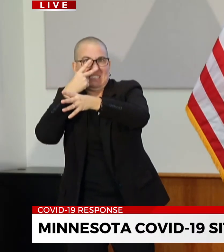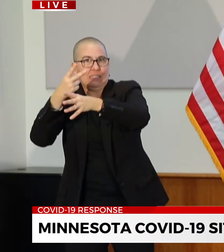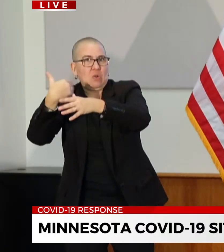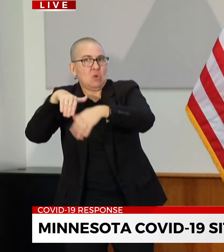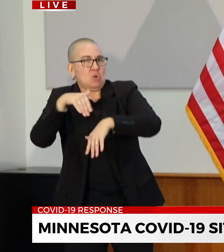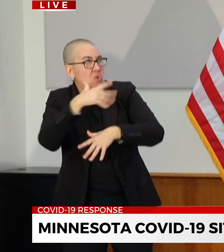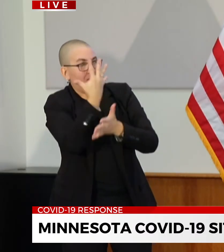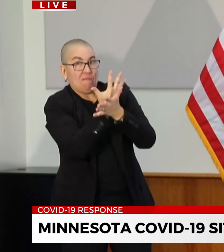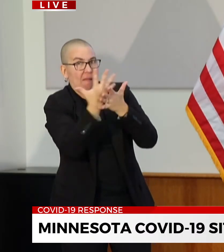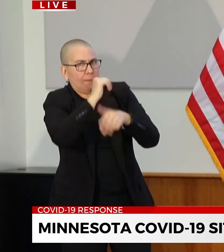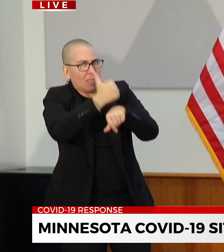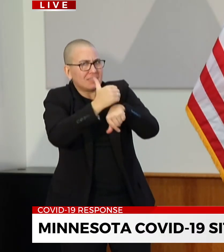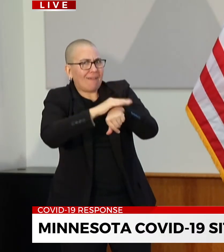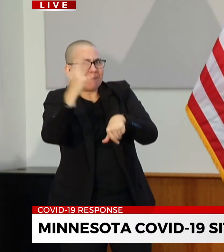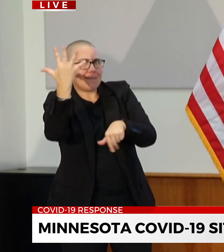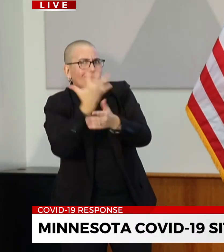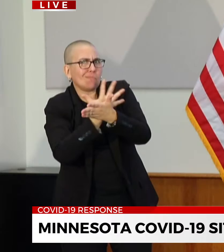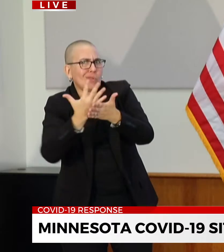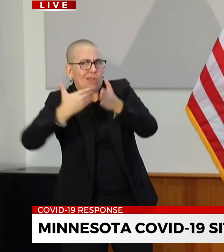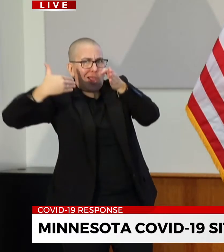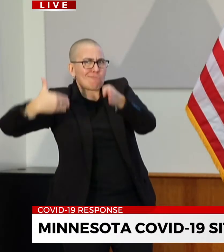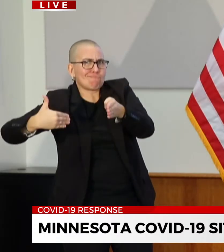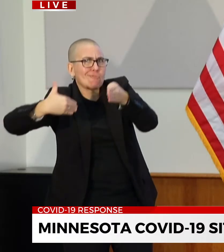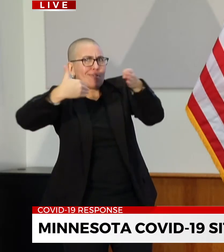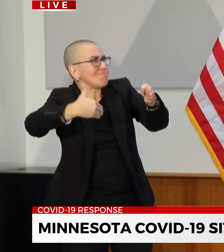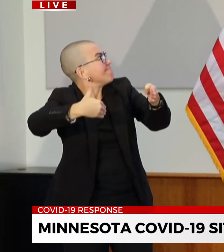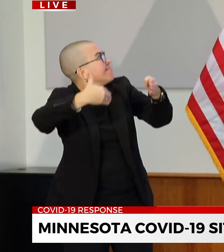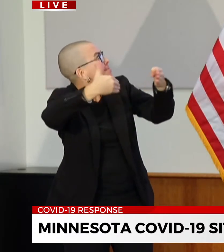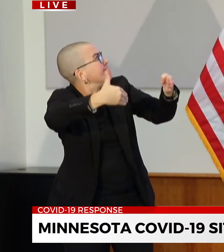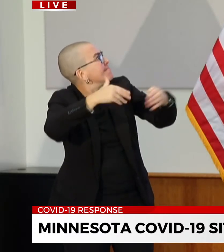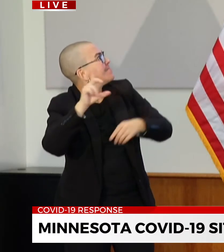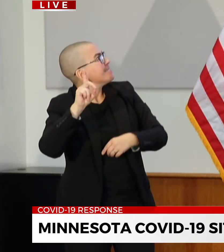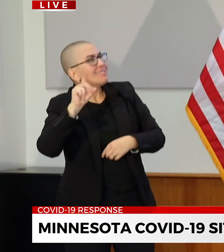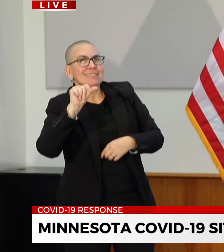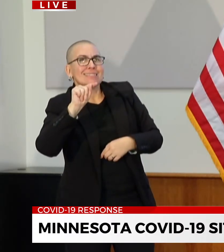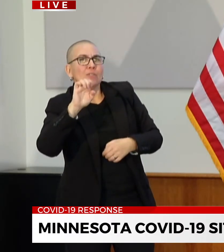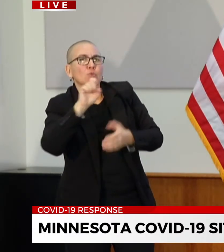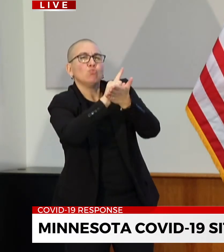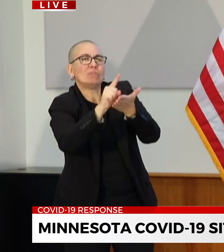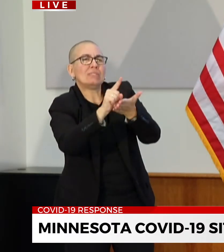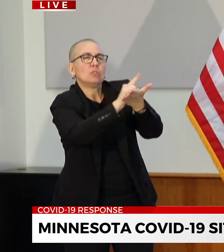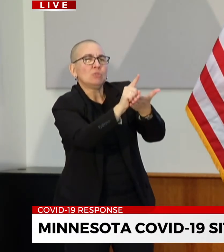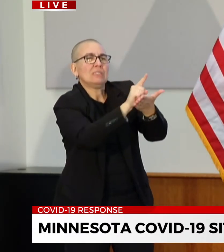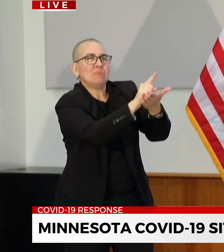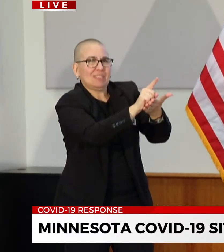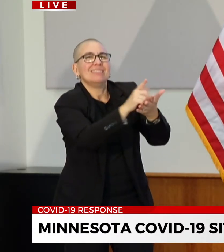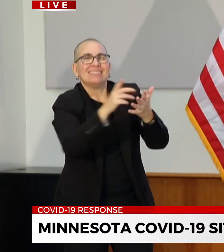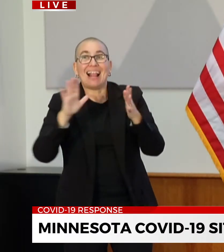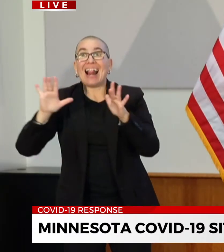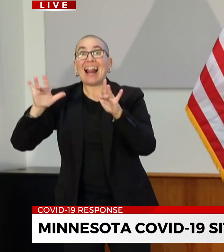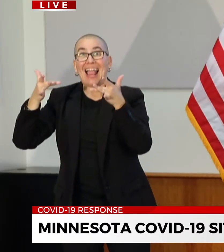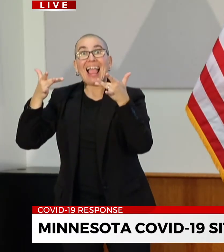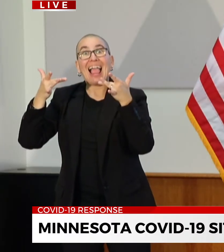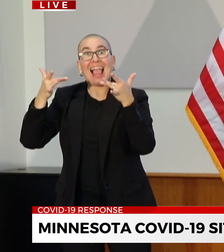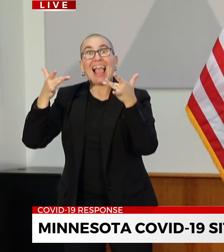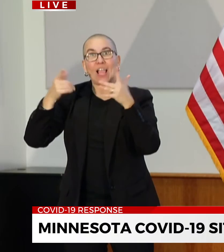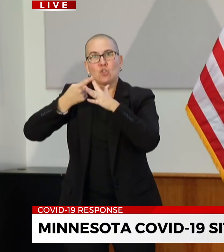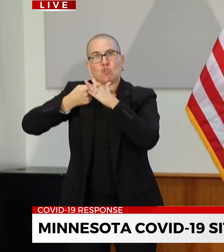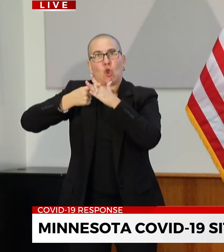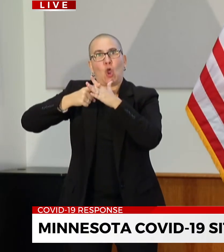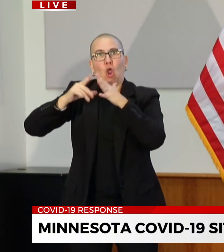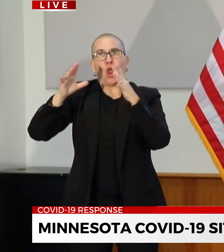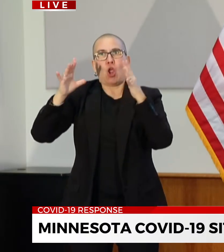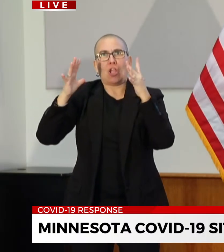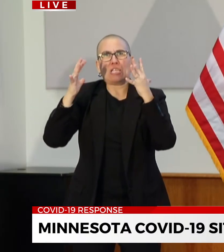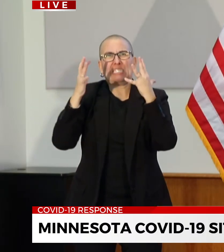weeks shows just that map filling in with darker and darker colors, greater and greater concentrations of number of cases